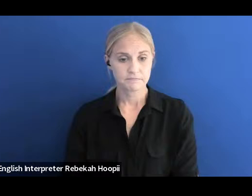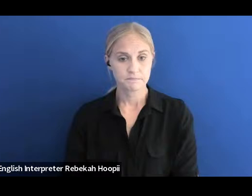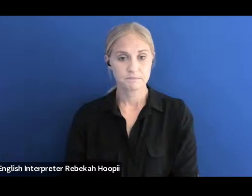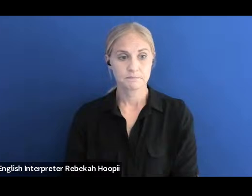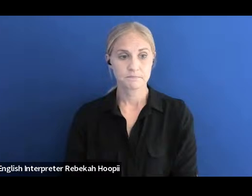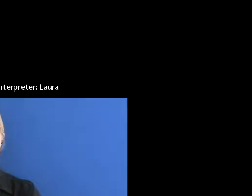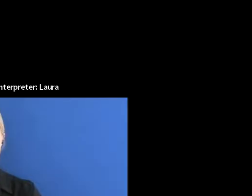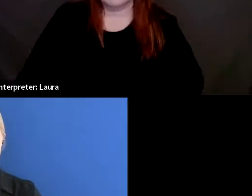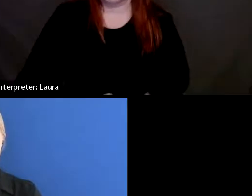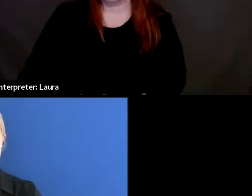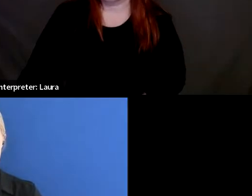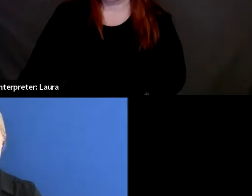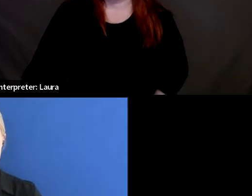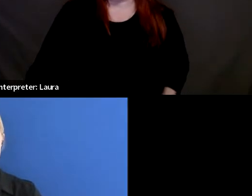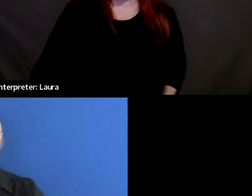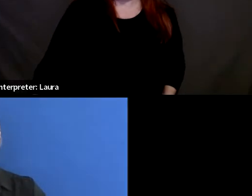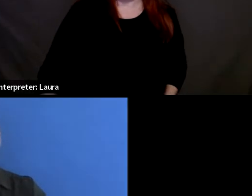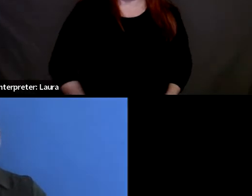I haven't had time to review